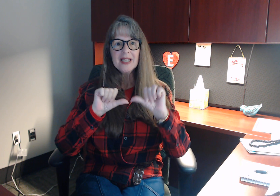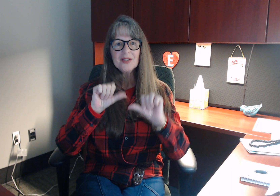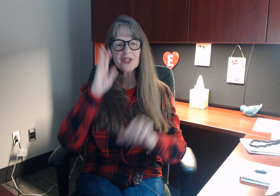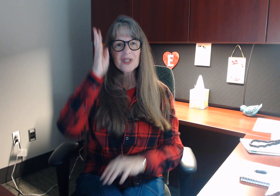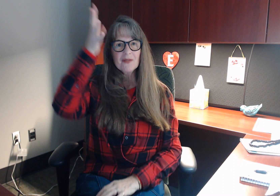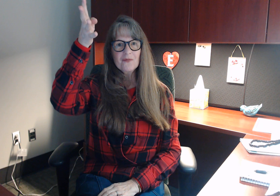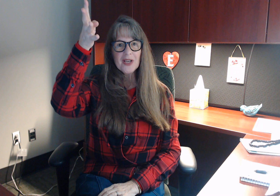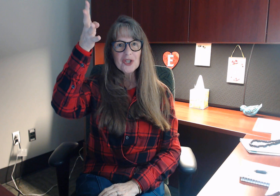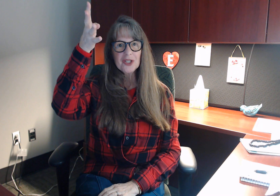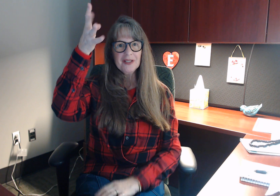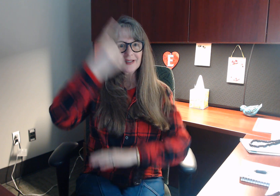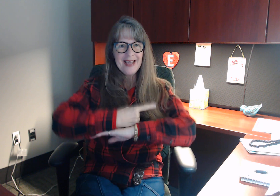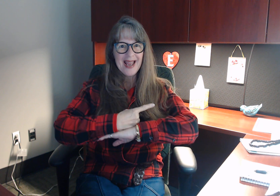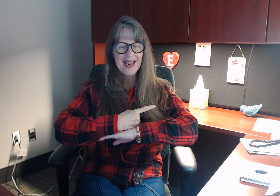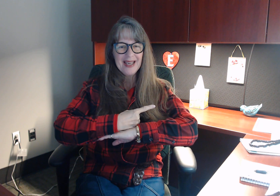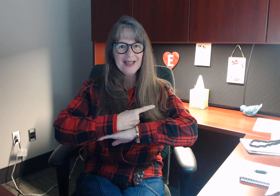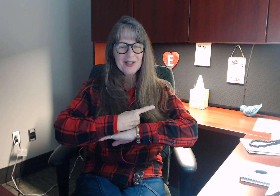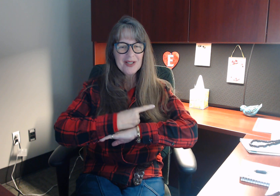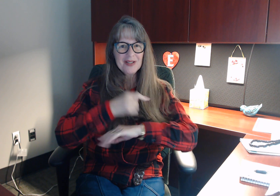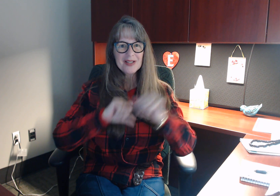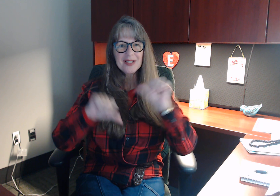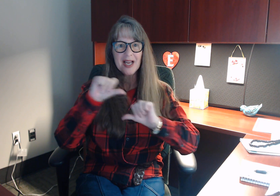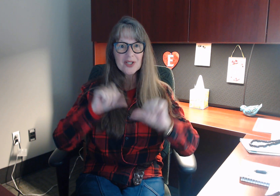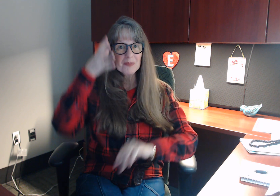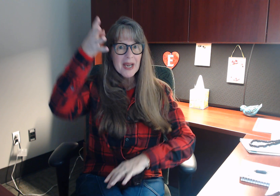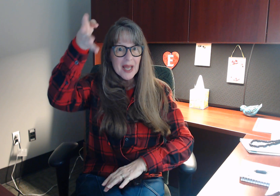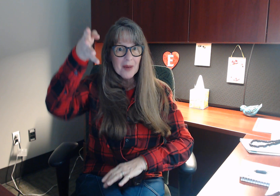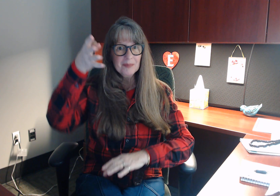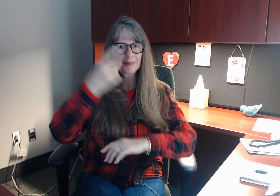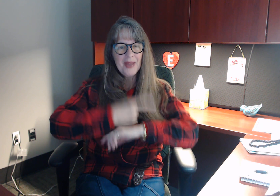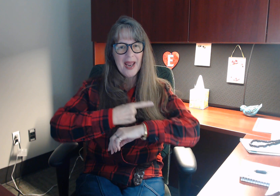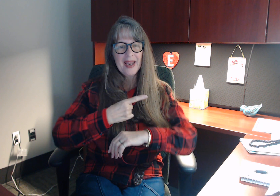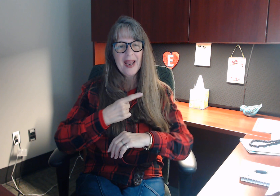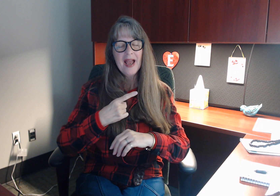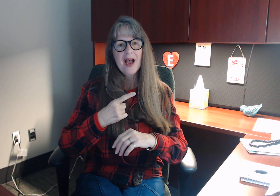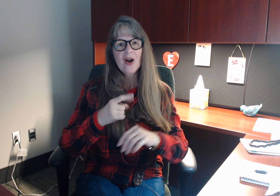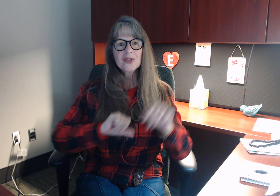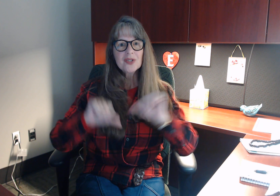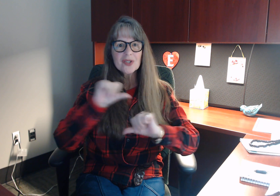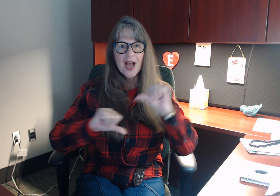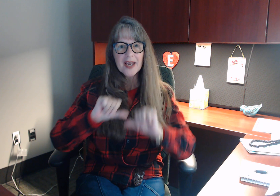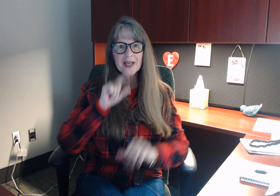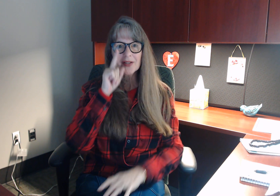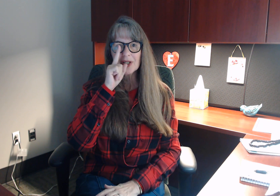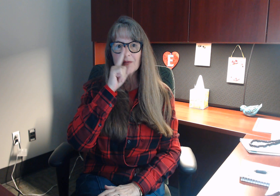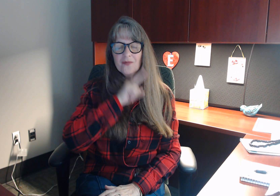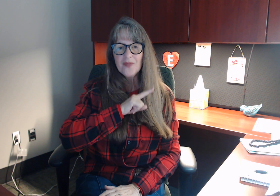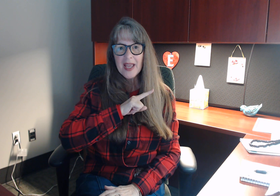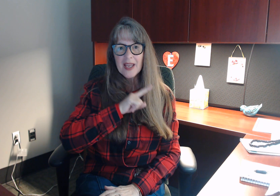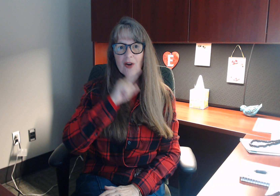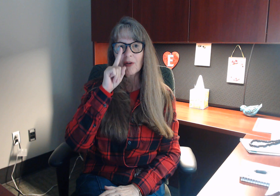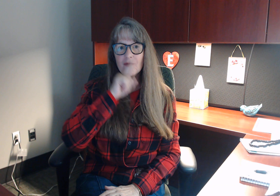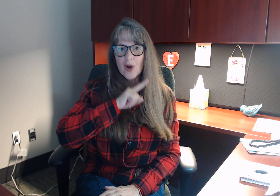Science Fiction Day. Science Made Up Day. Science Fake or